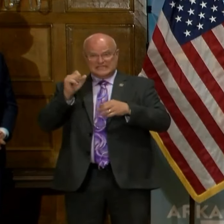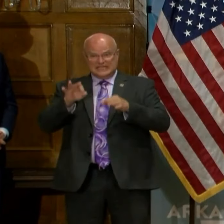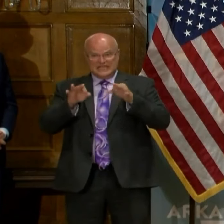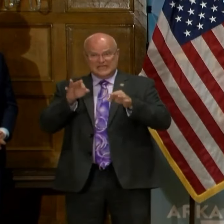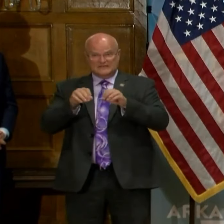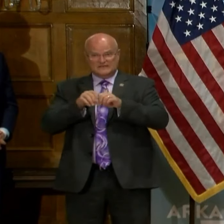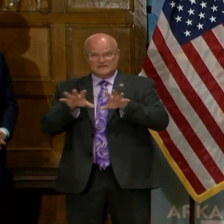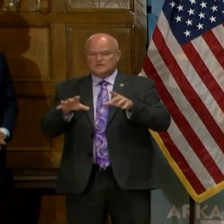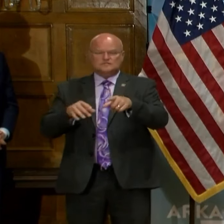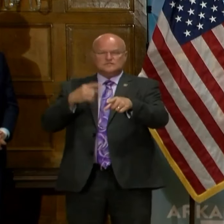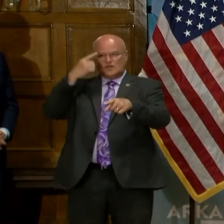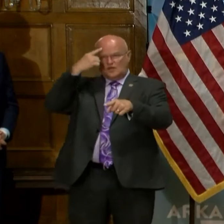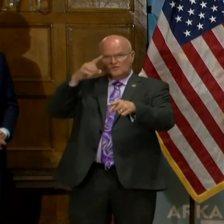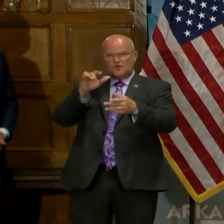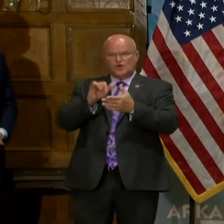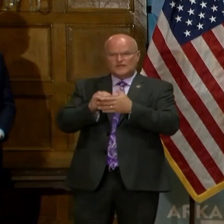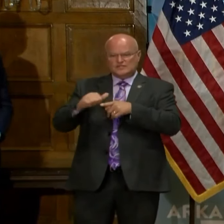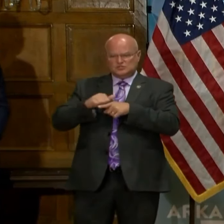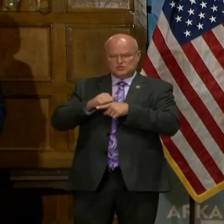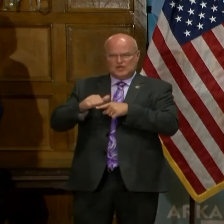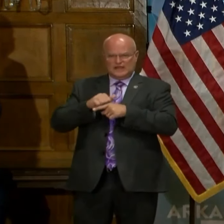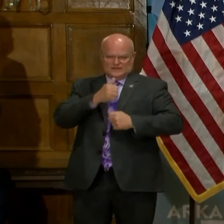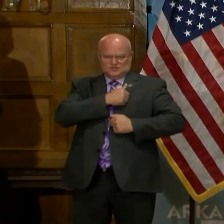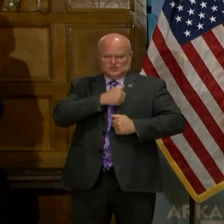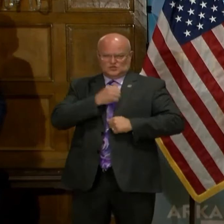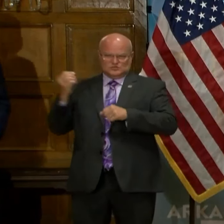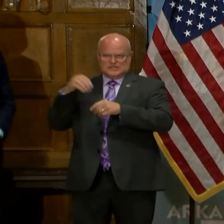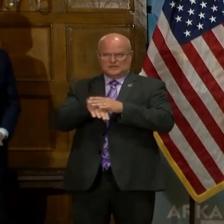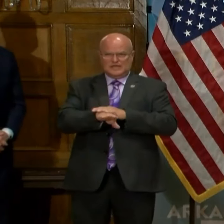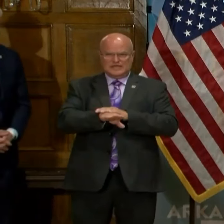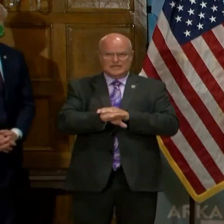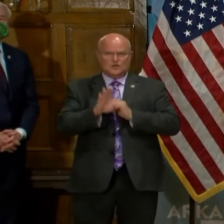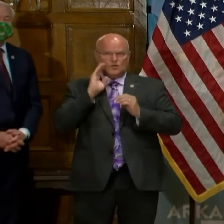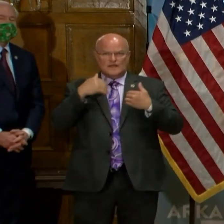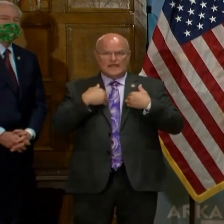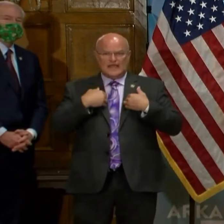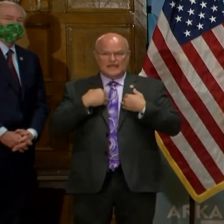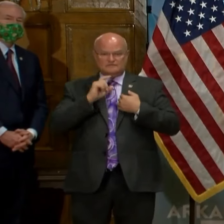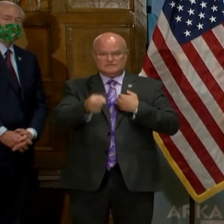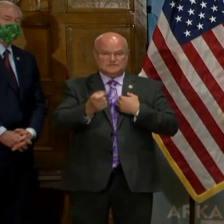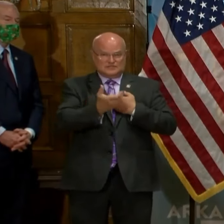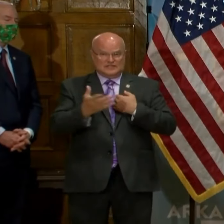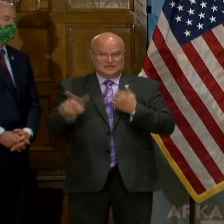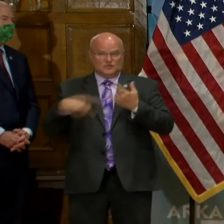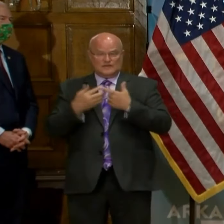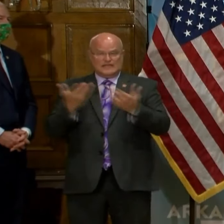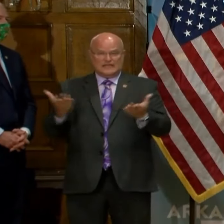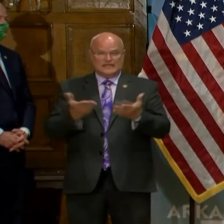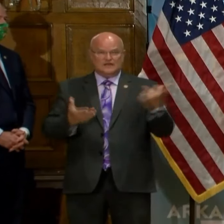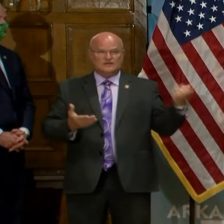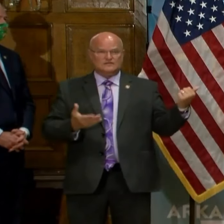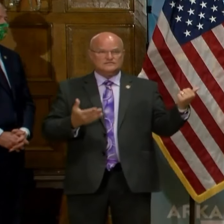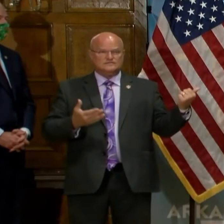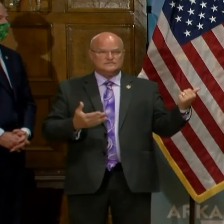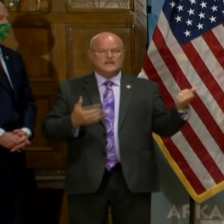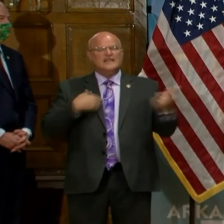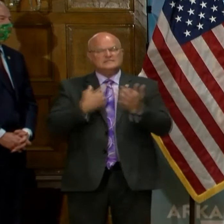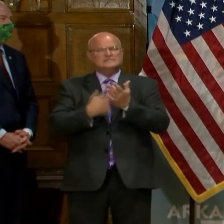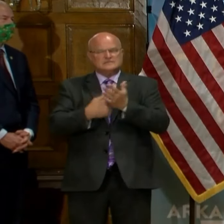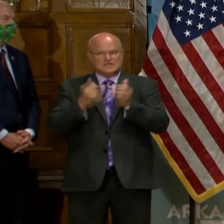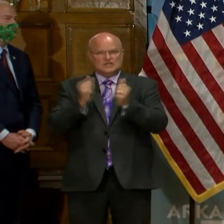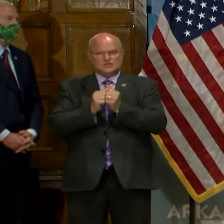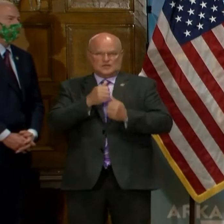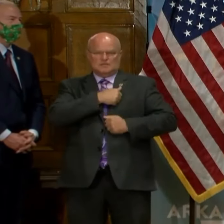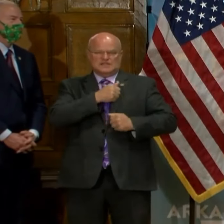of just for those trainees, those soldiers coming in, are they going to be issued anything when they get here? I think that will have to be discussed